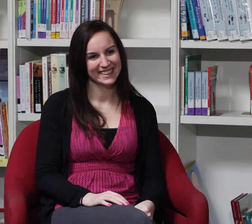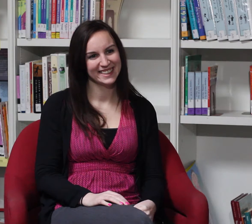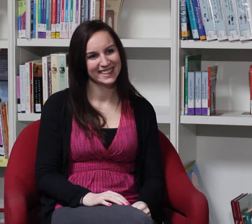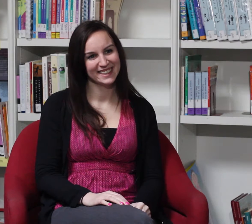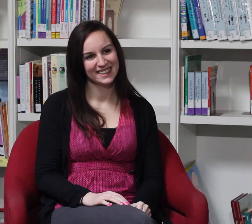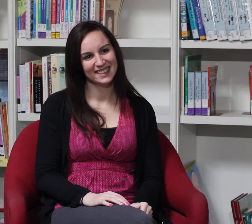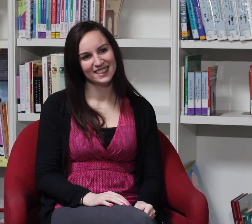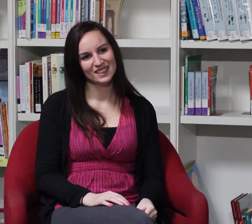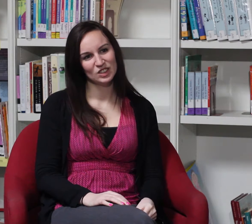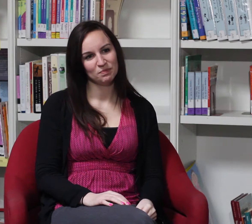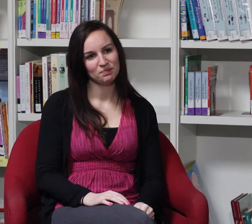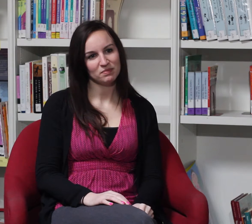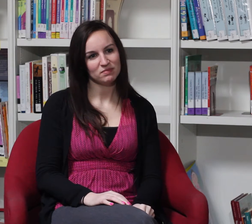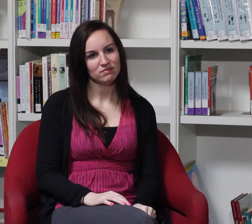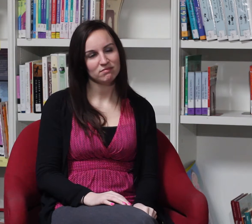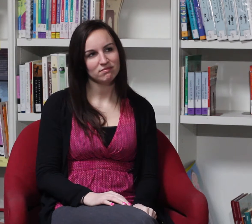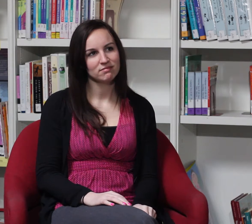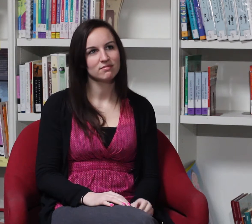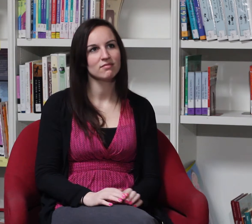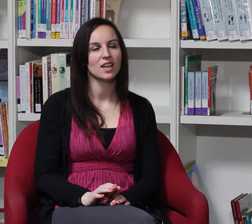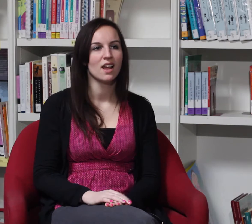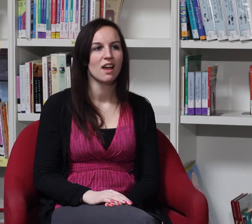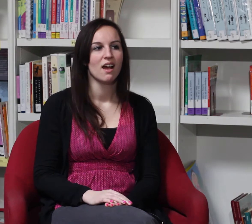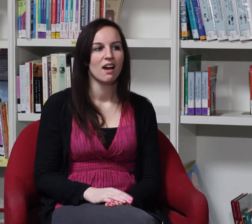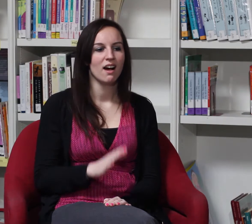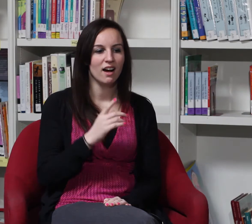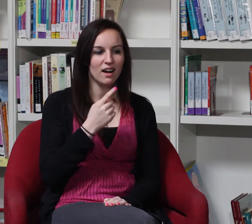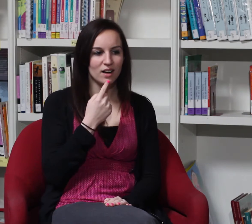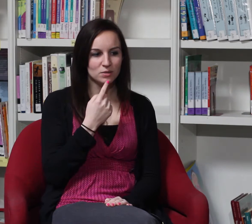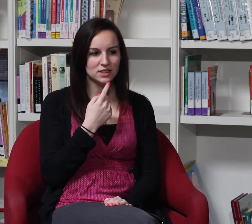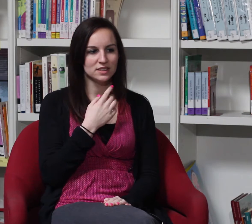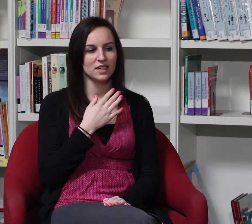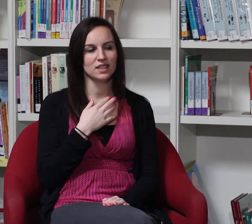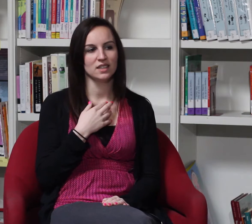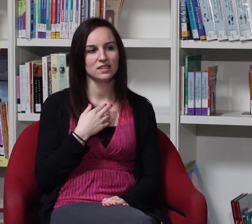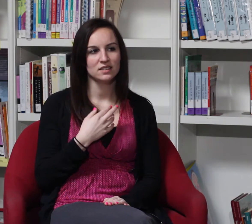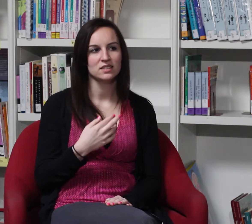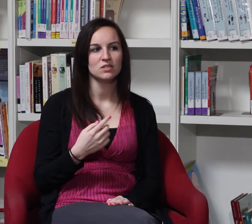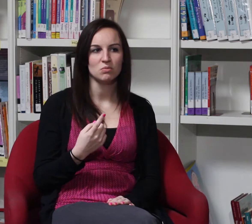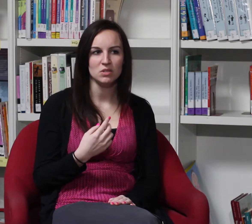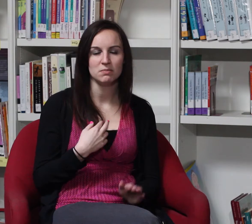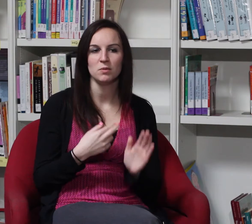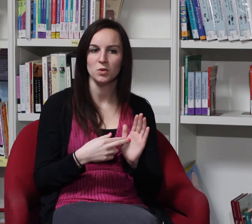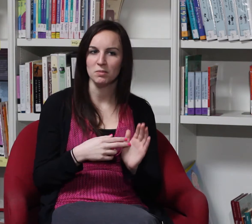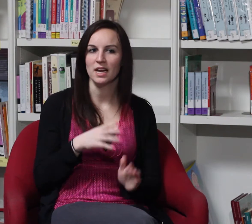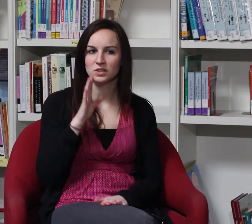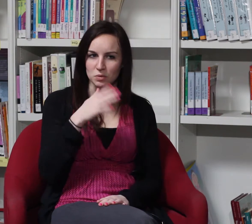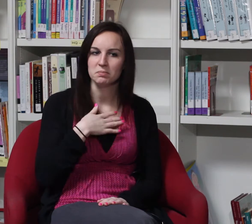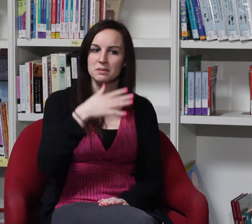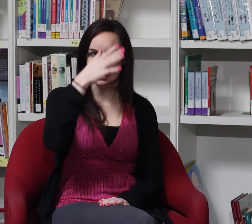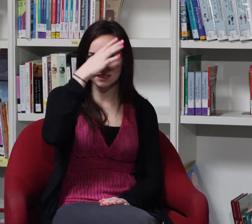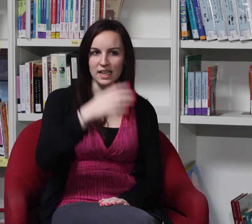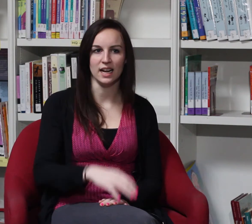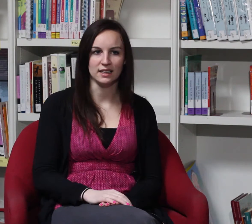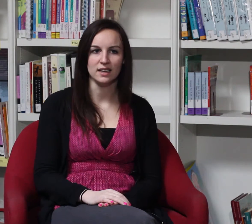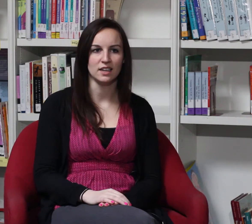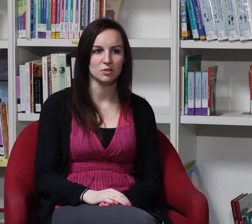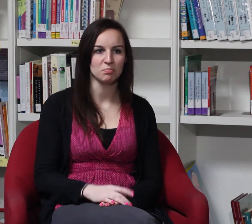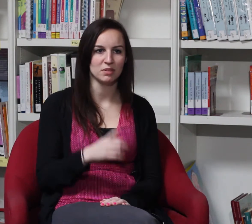Nice. Who is your role model? I would say one of my role models would be my dad,